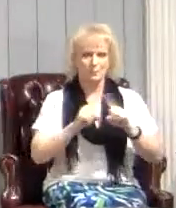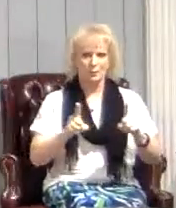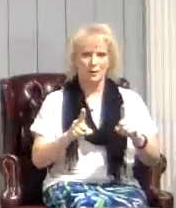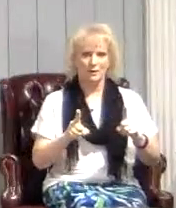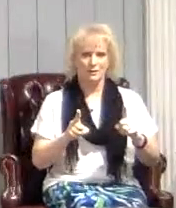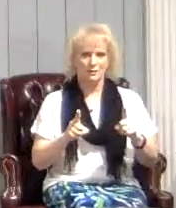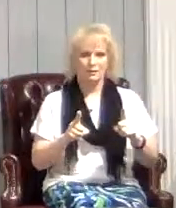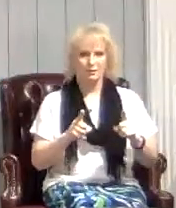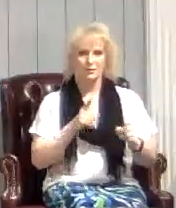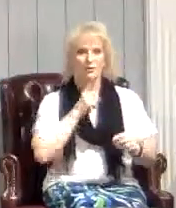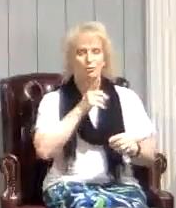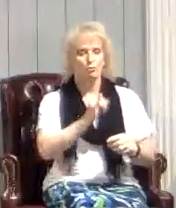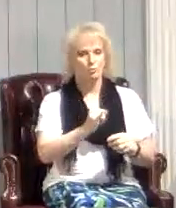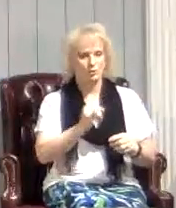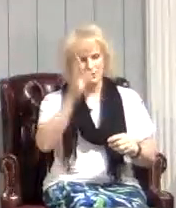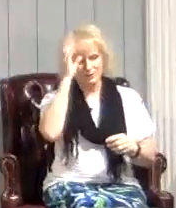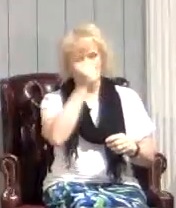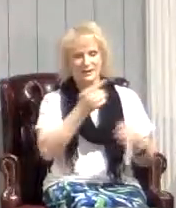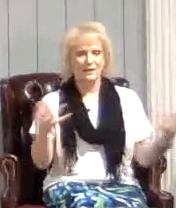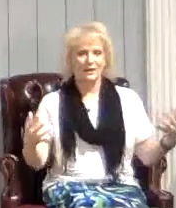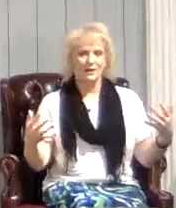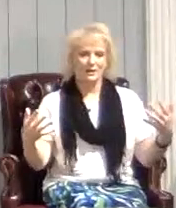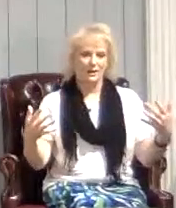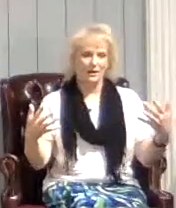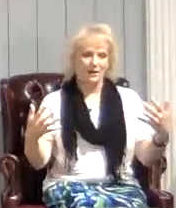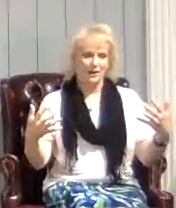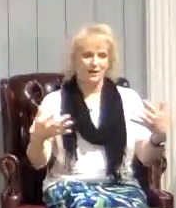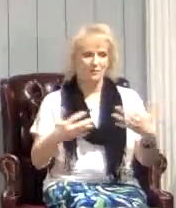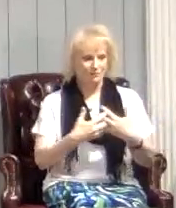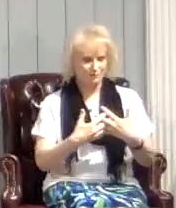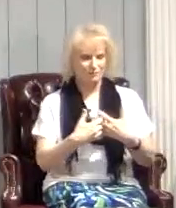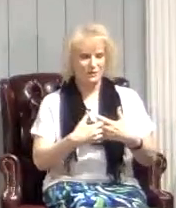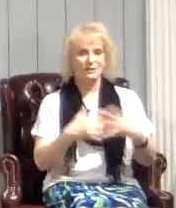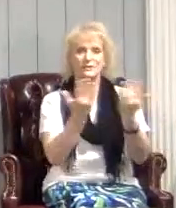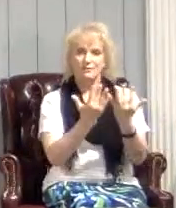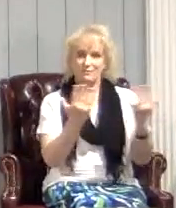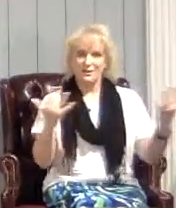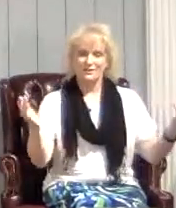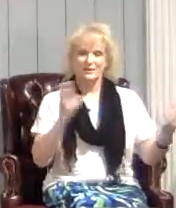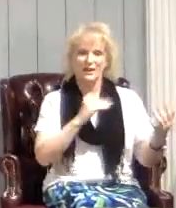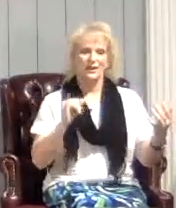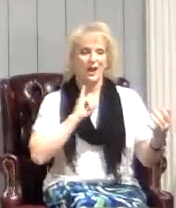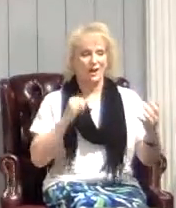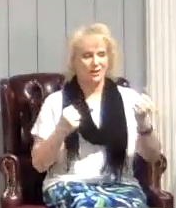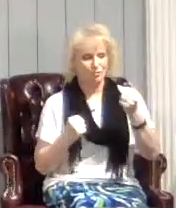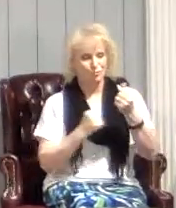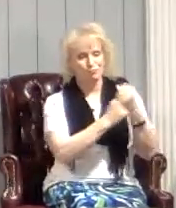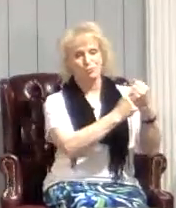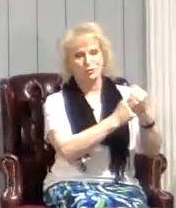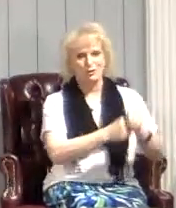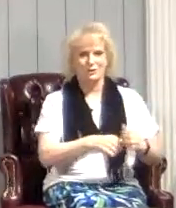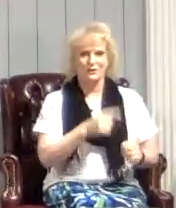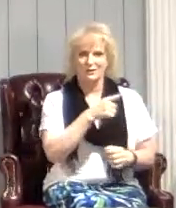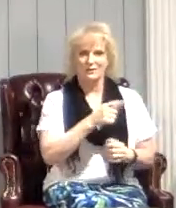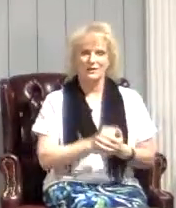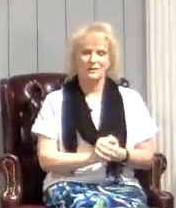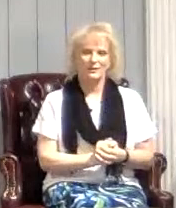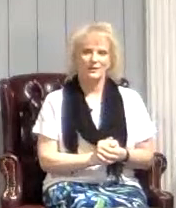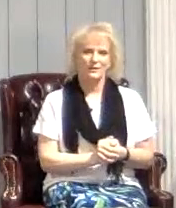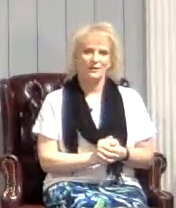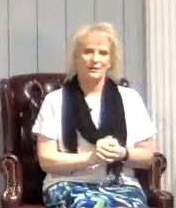actual fact, he fixed the fence and I supported him in doing it. So he's a working